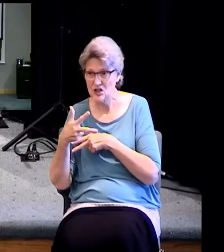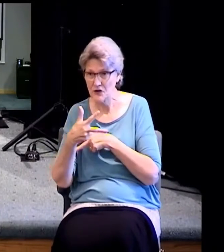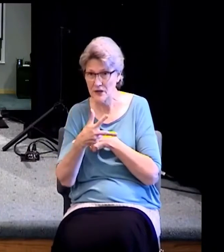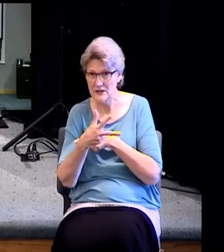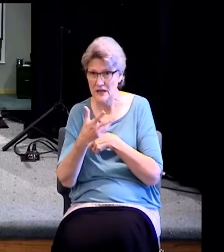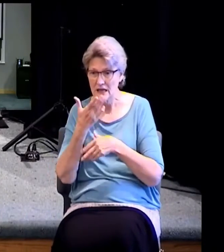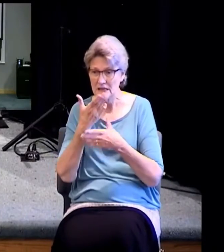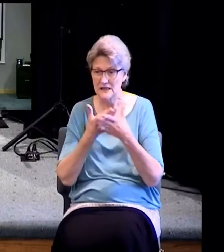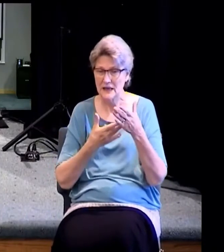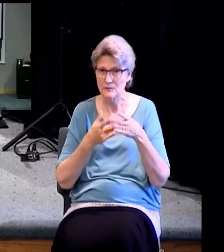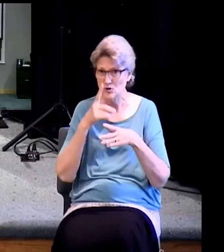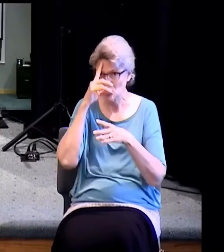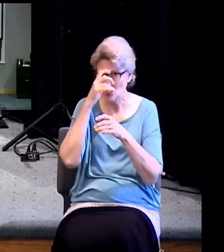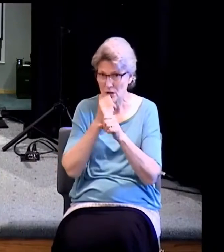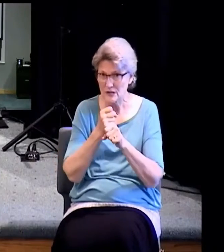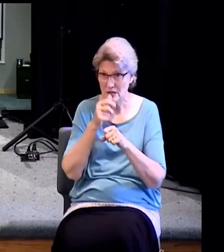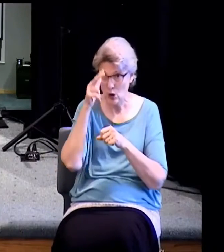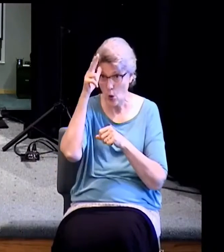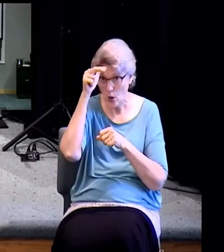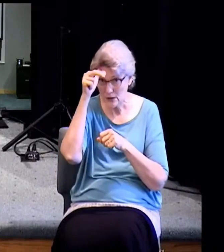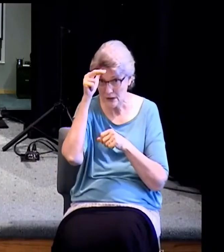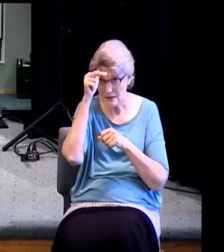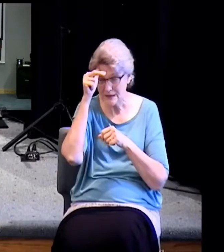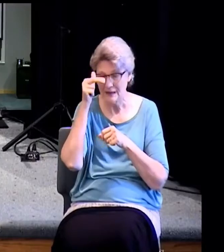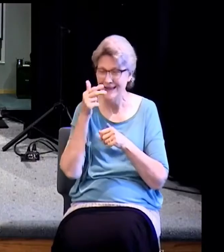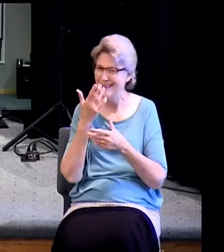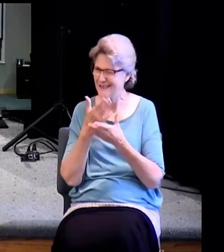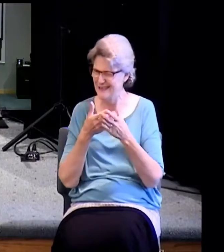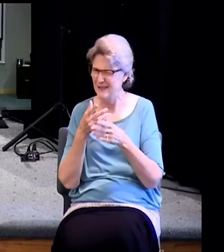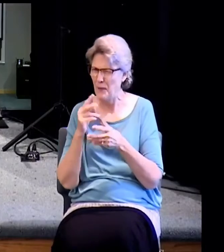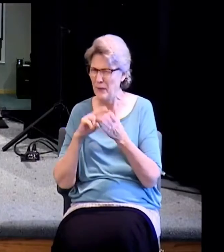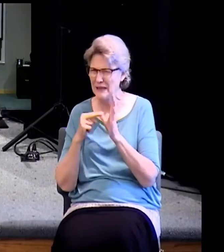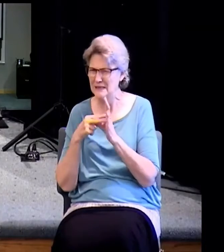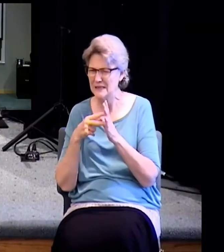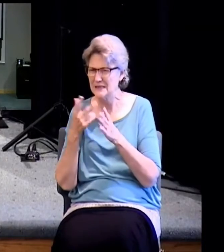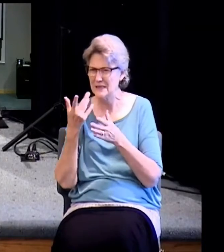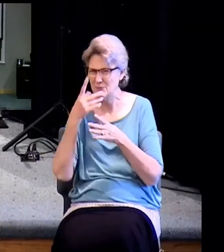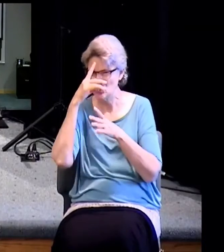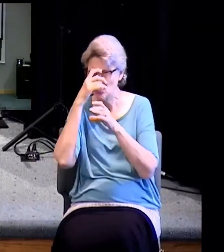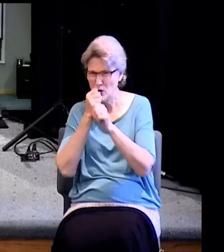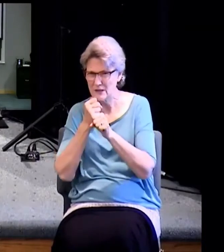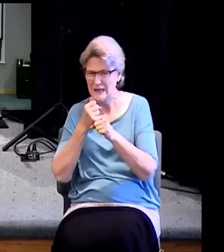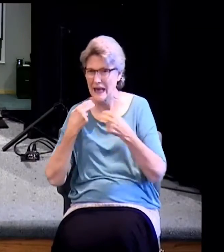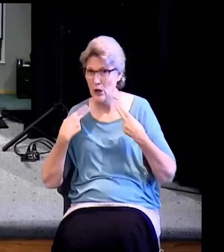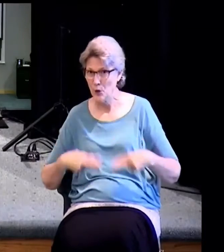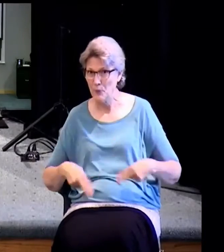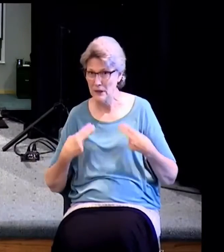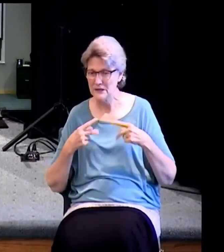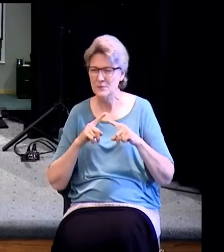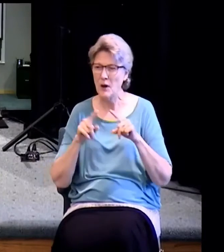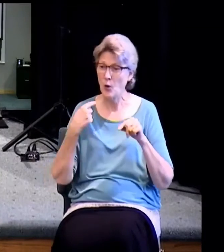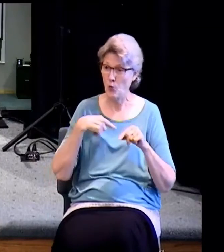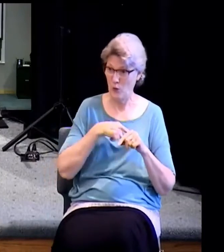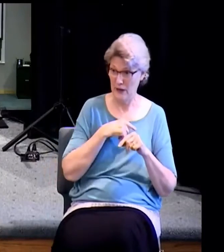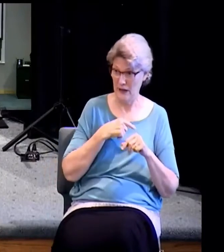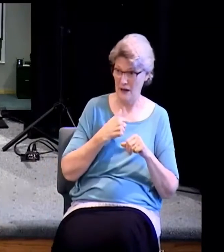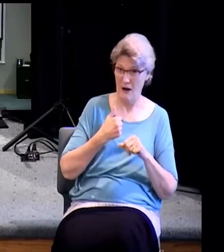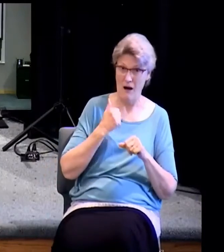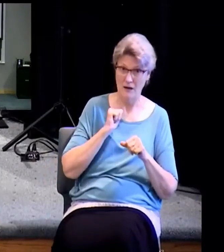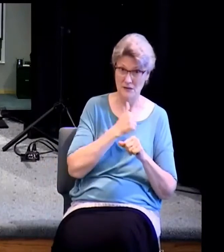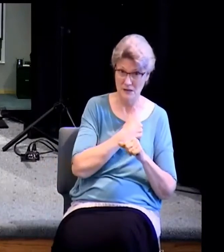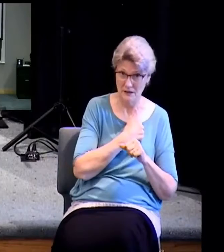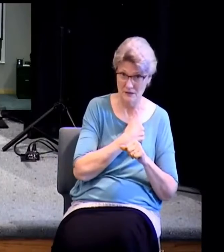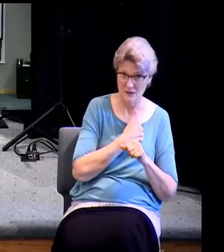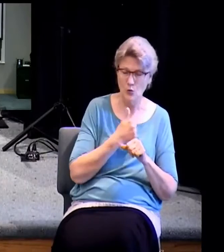in humanity. But we will remember the name. We will remember the name of the Lord God. They're